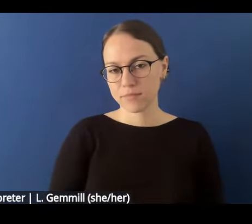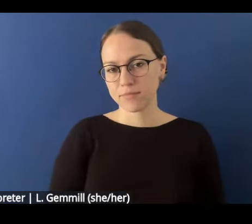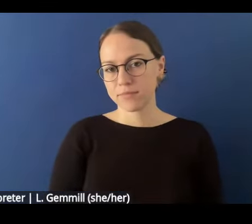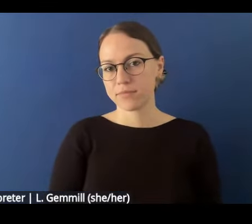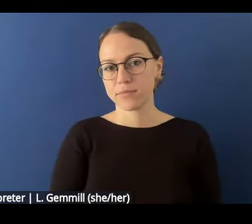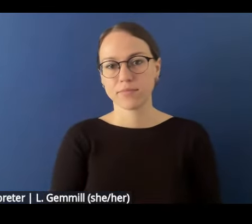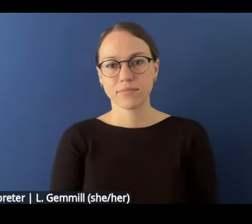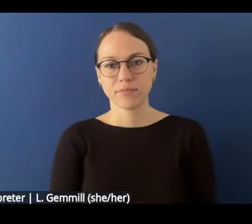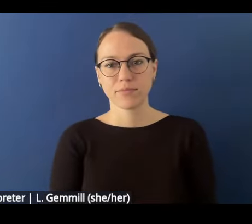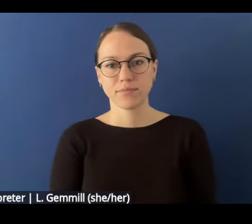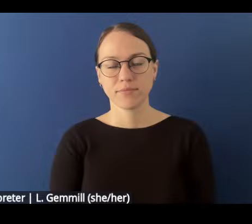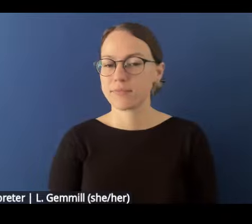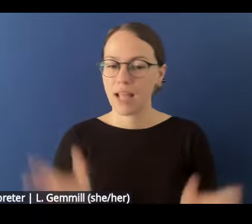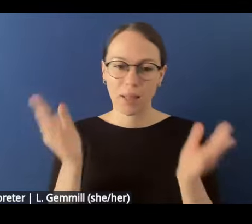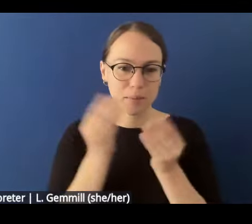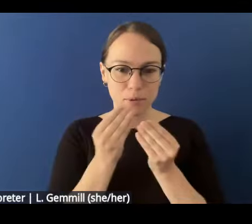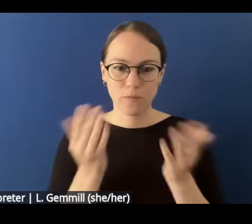Beautiful.